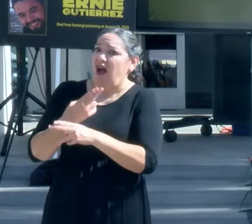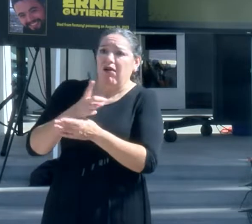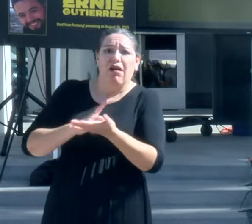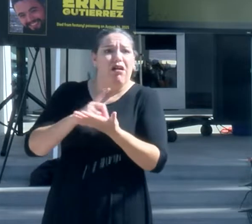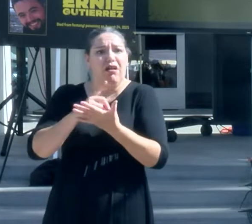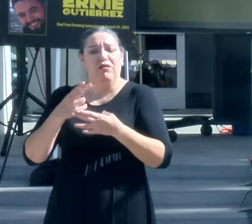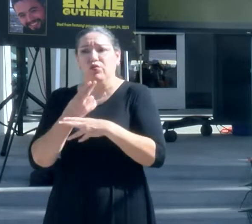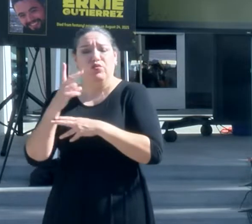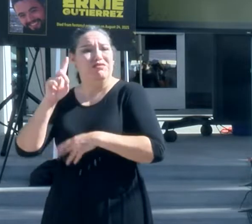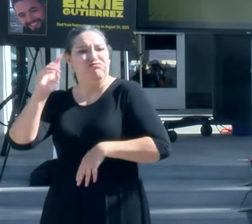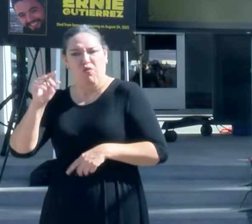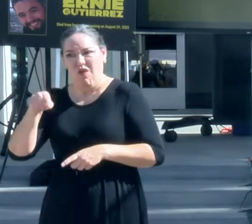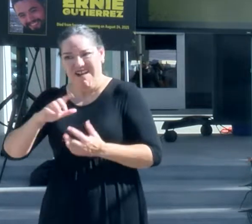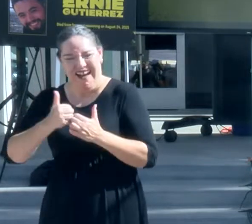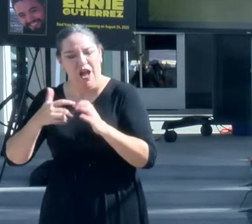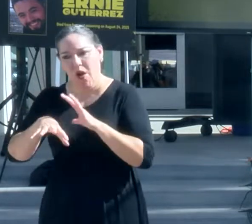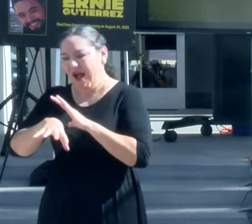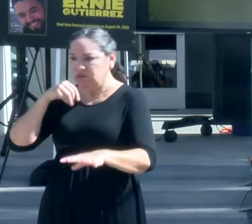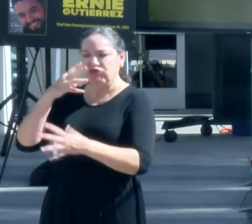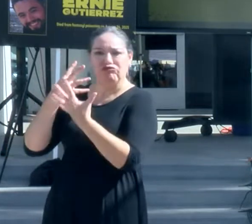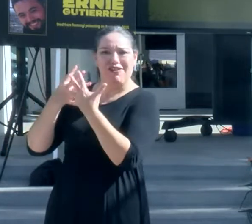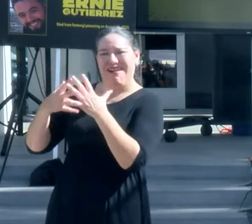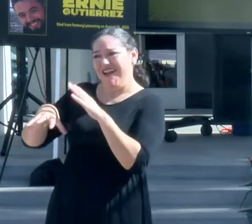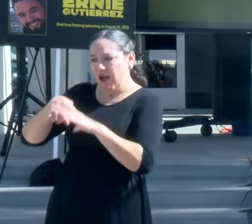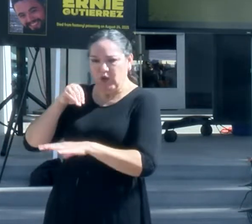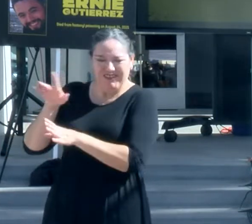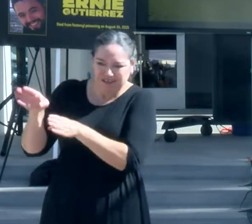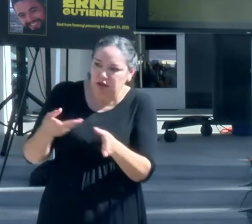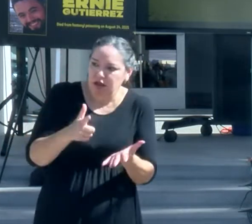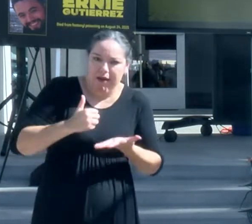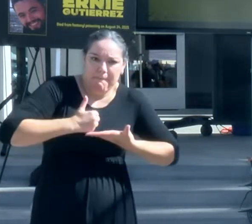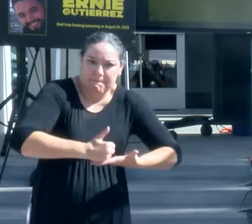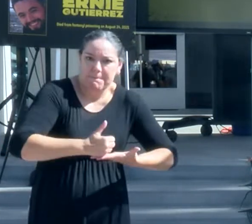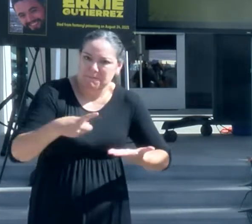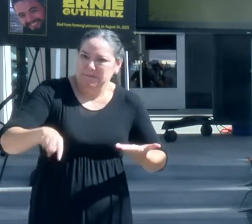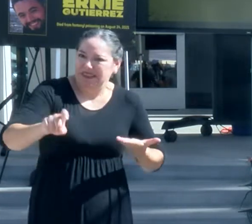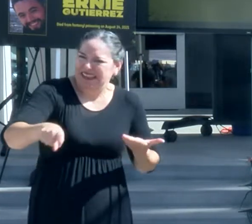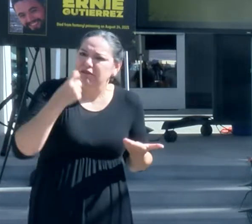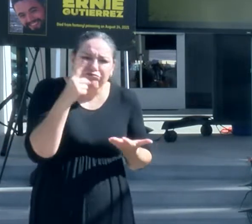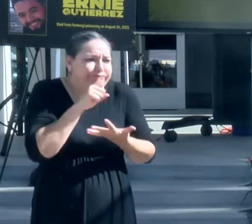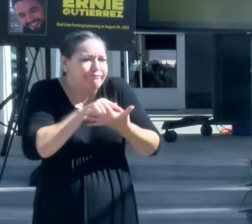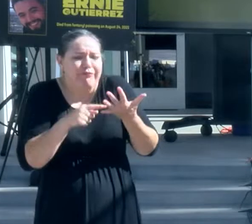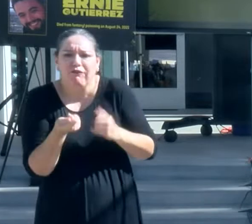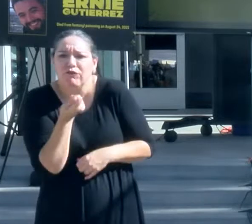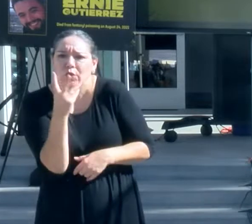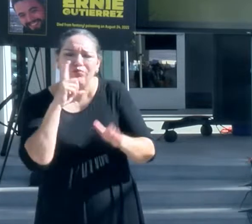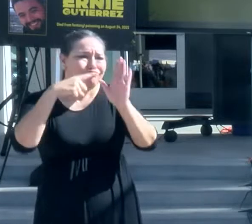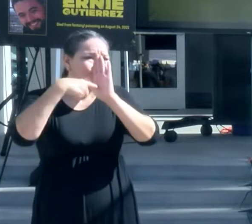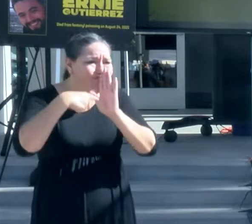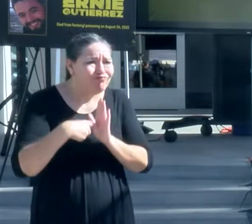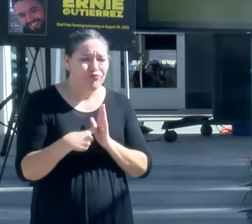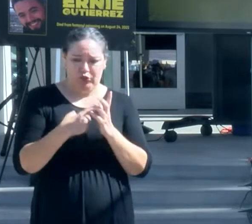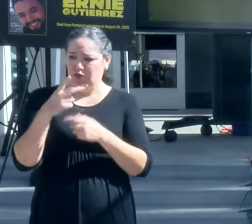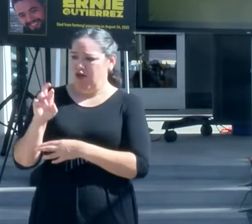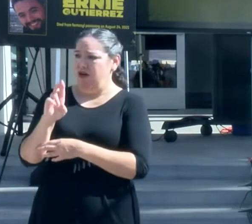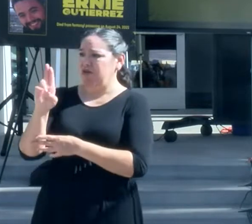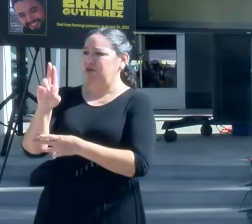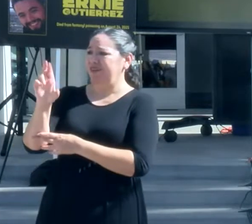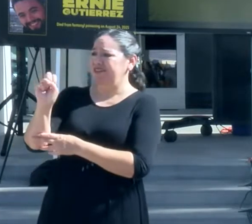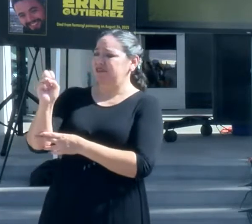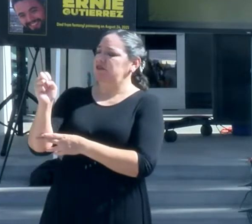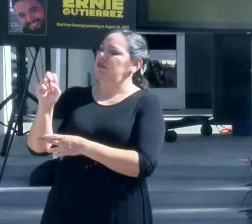help that they need. These are just a few of the many actions RUHS is taking to serve lives and keep our communities healthy and